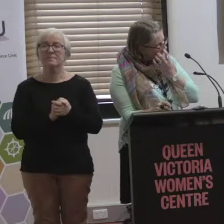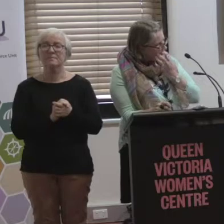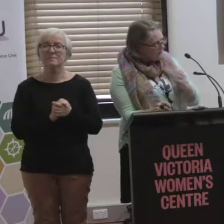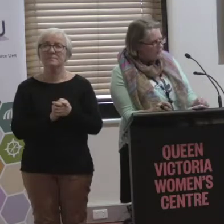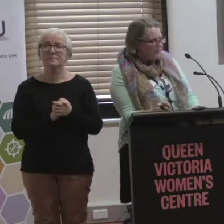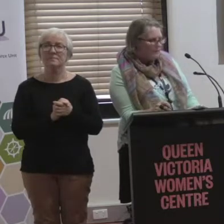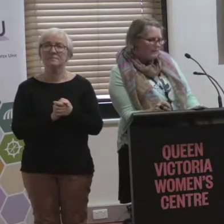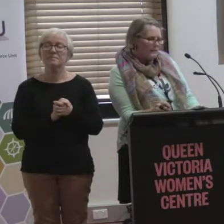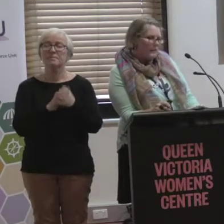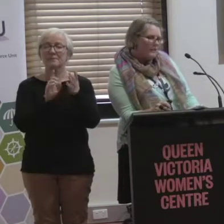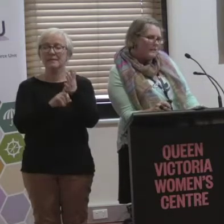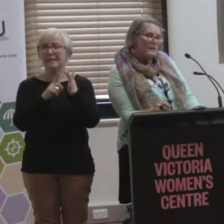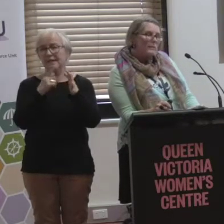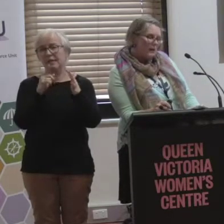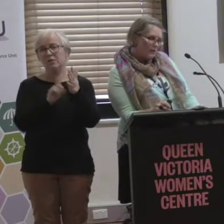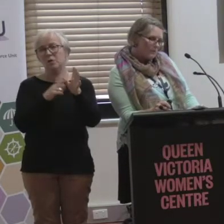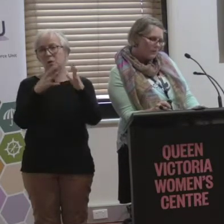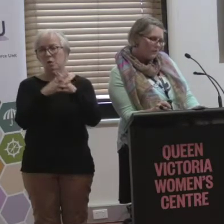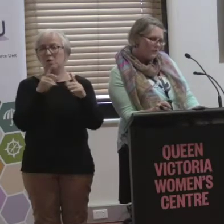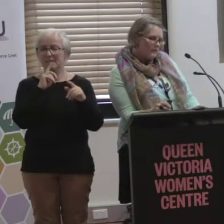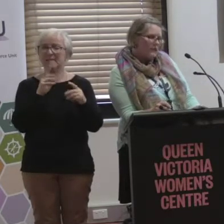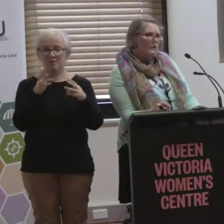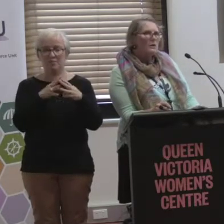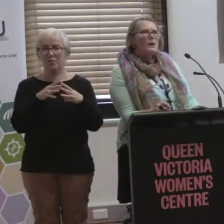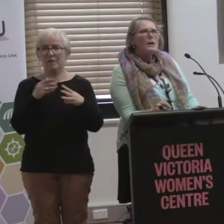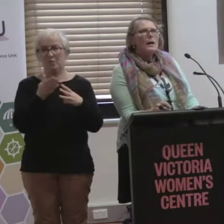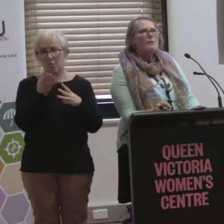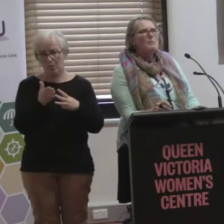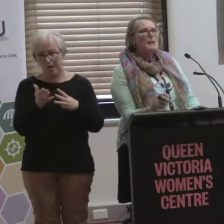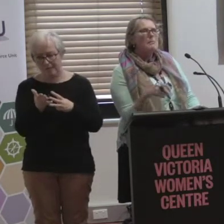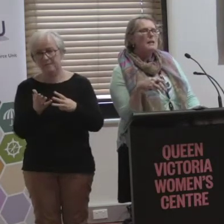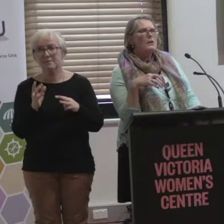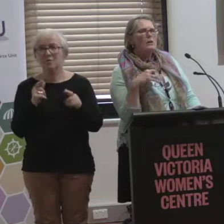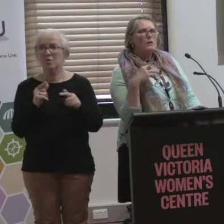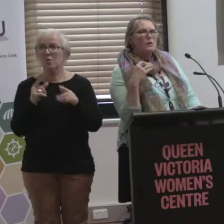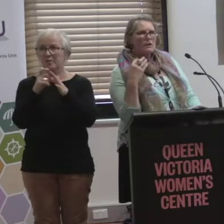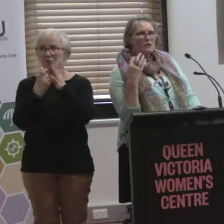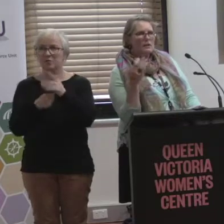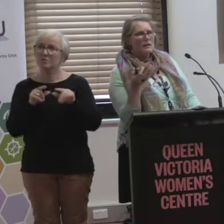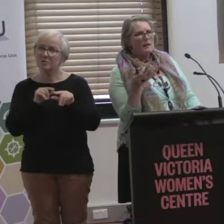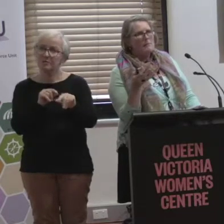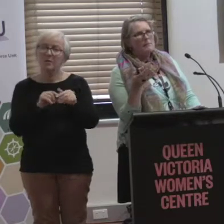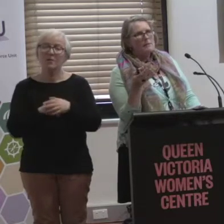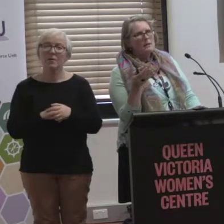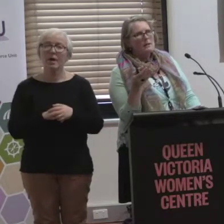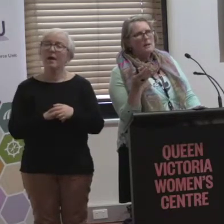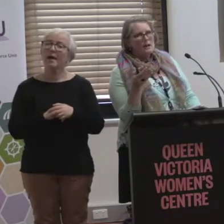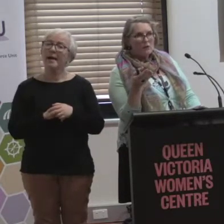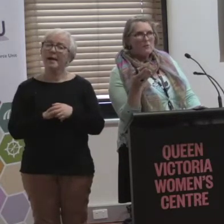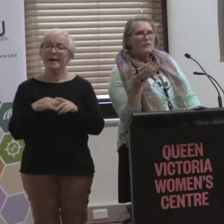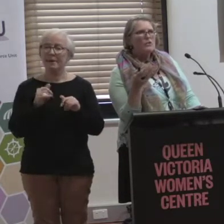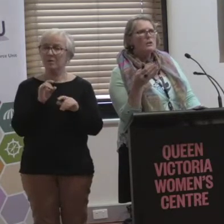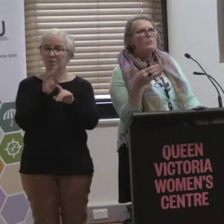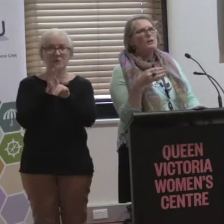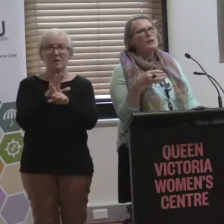the legislation sets out 3 steps for health practitioners to follow. It may be that you're not actually a